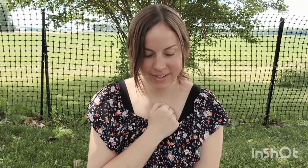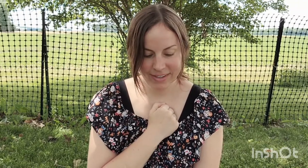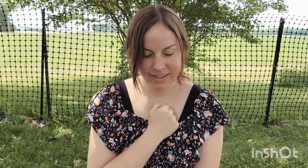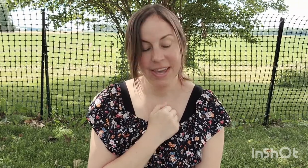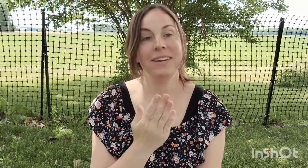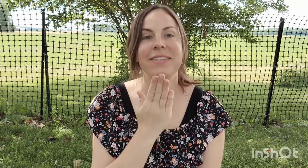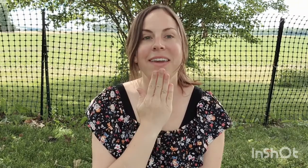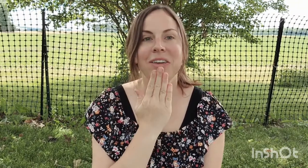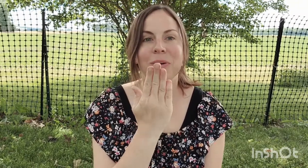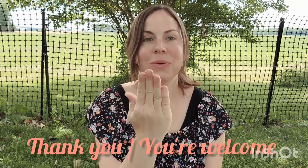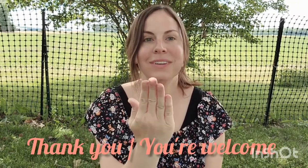And thank you.